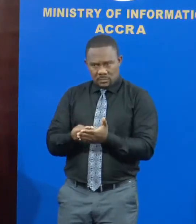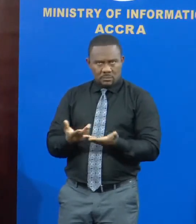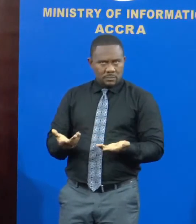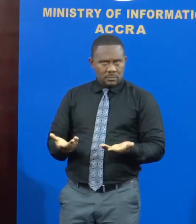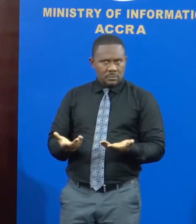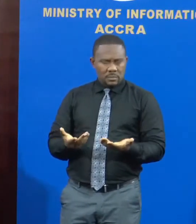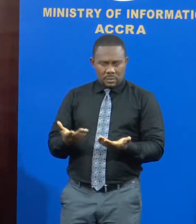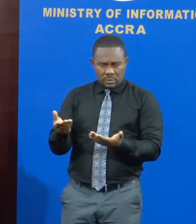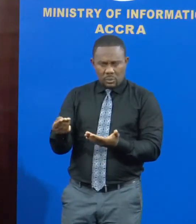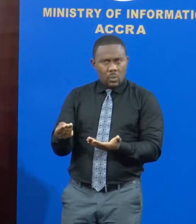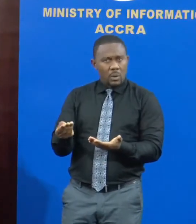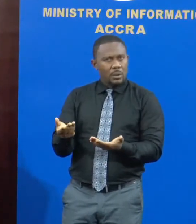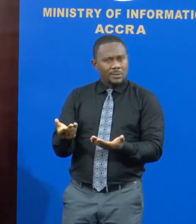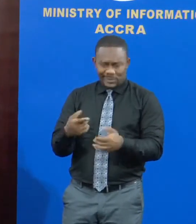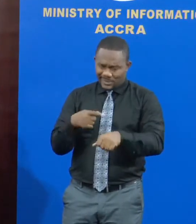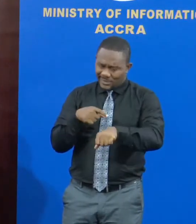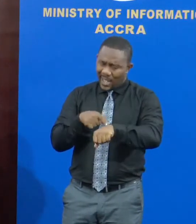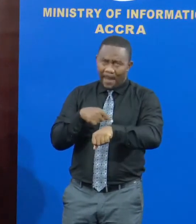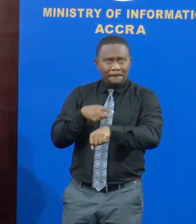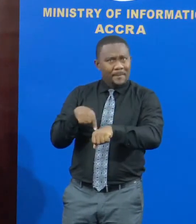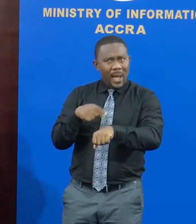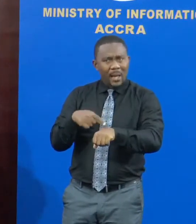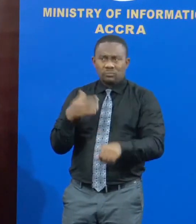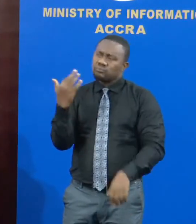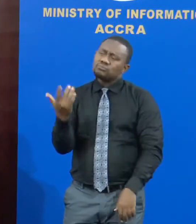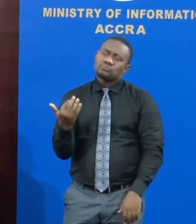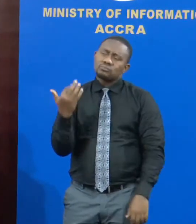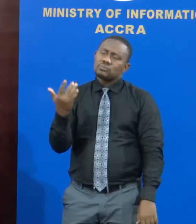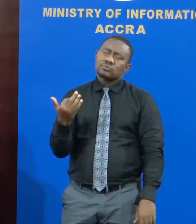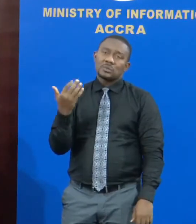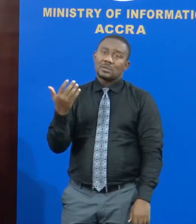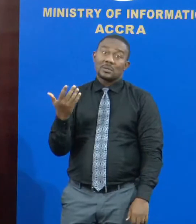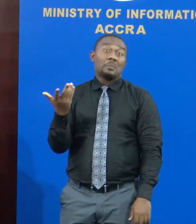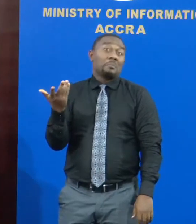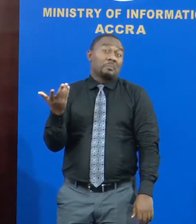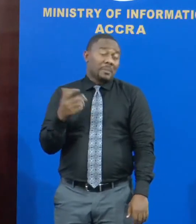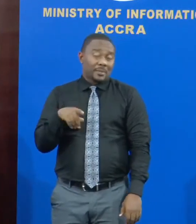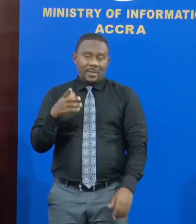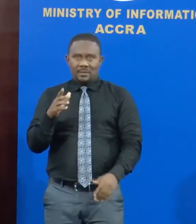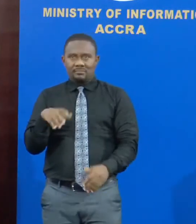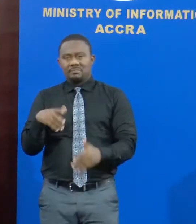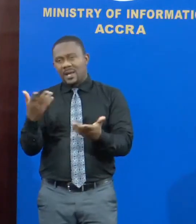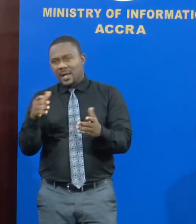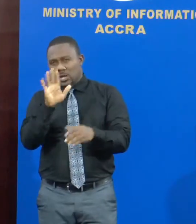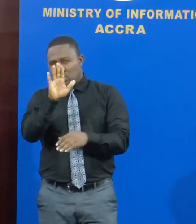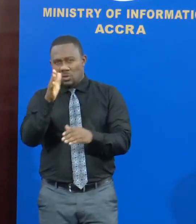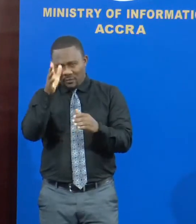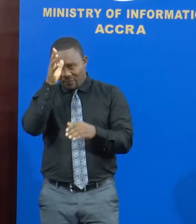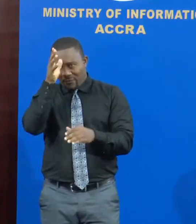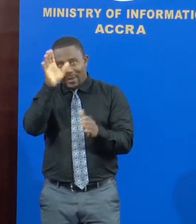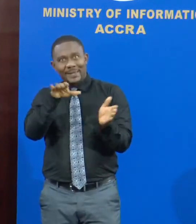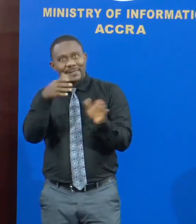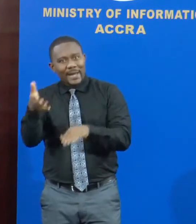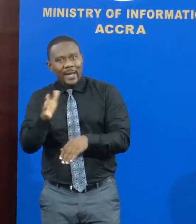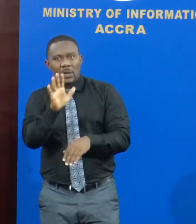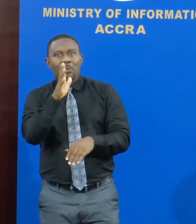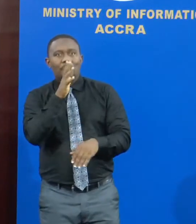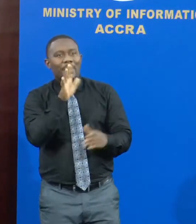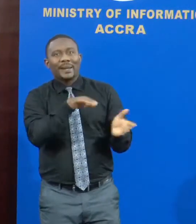shortened. Because sometimes, especially when it comes to survivors' claims, where somebody has passed